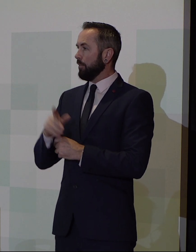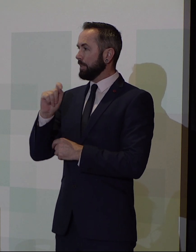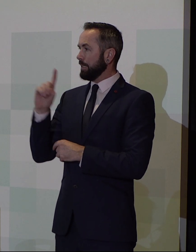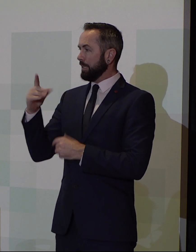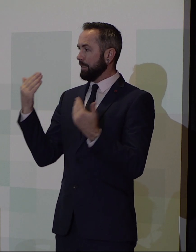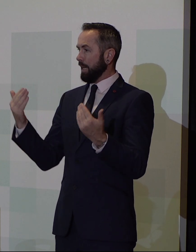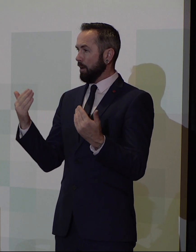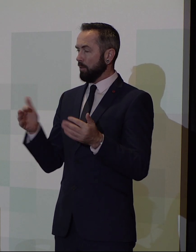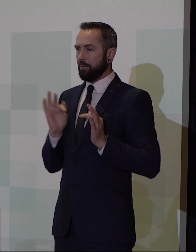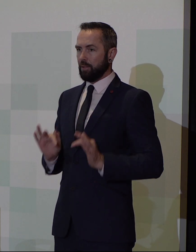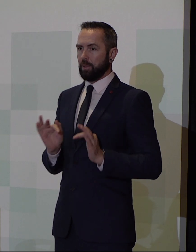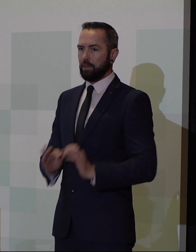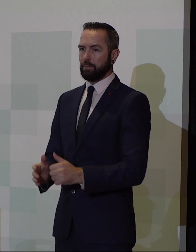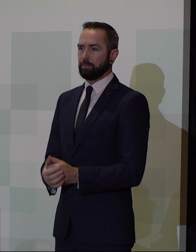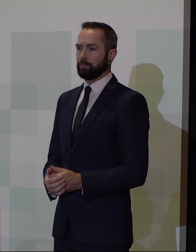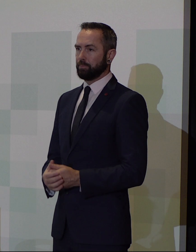female.